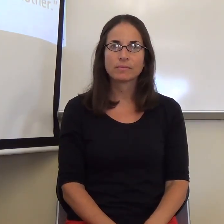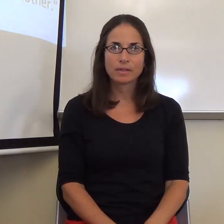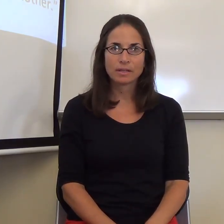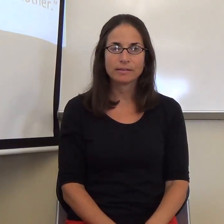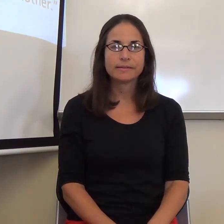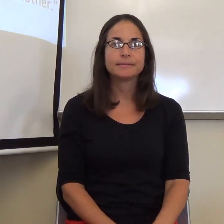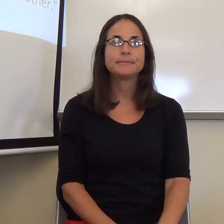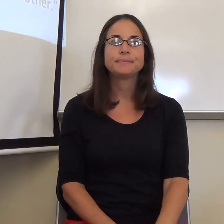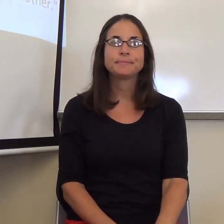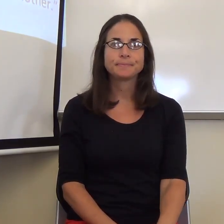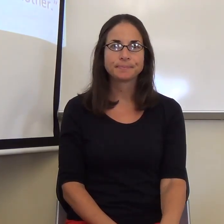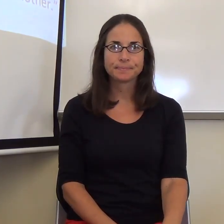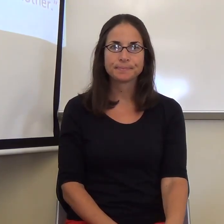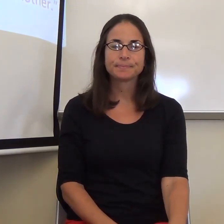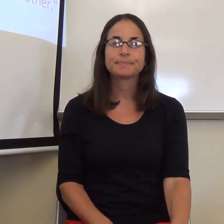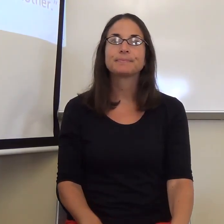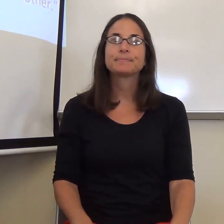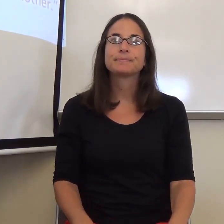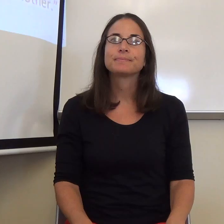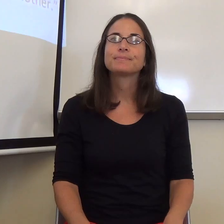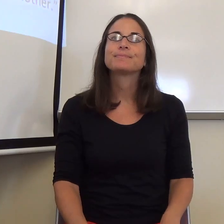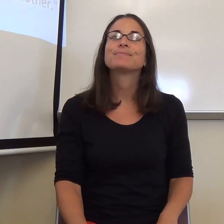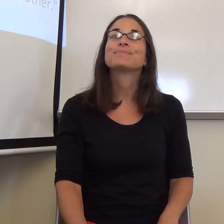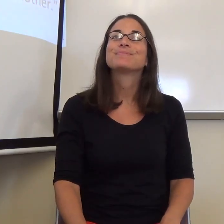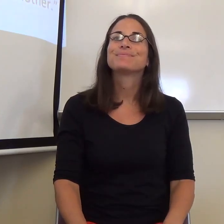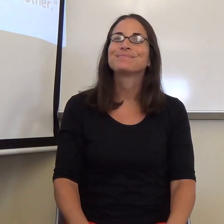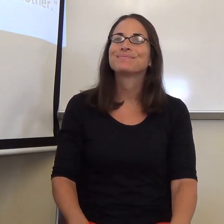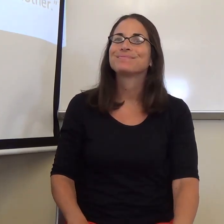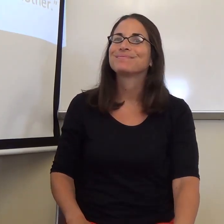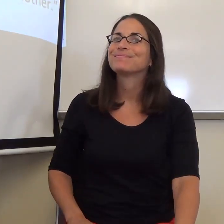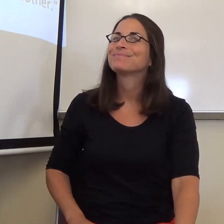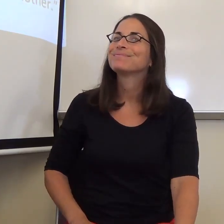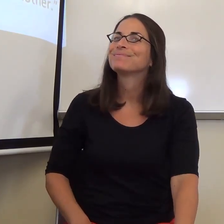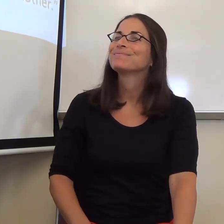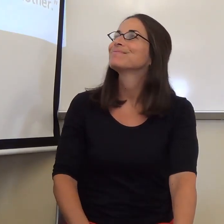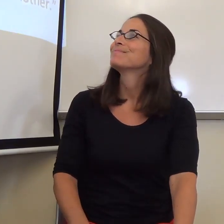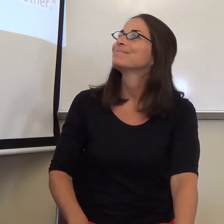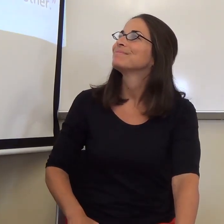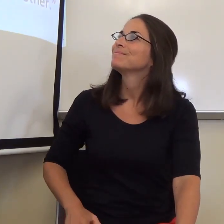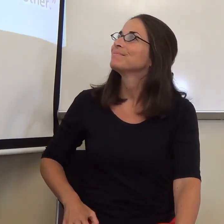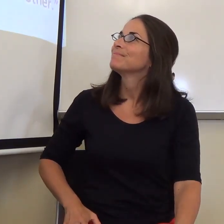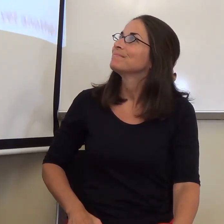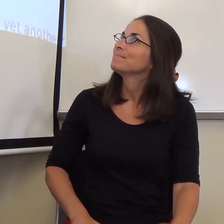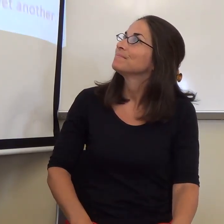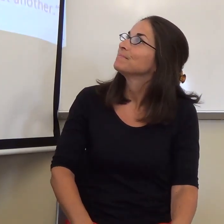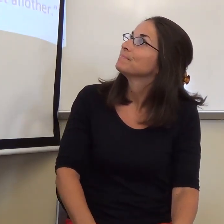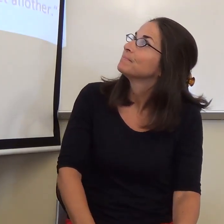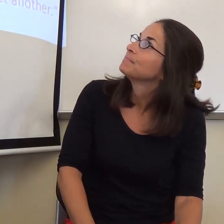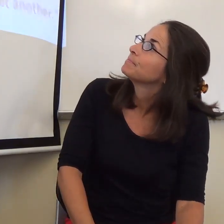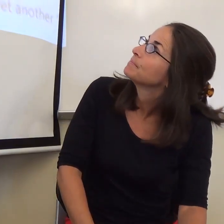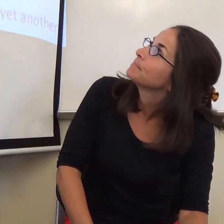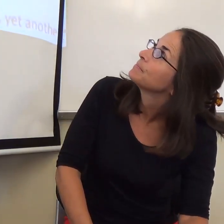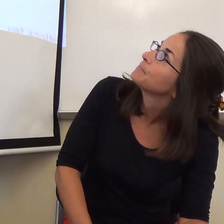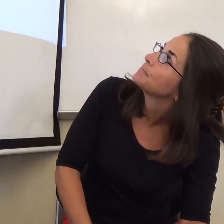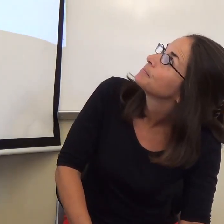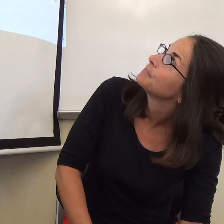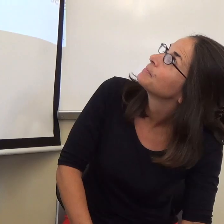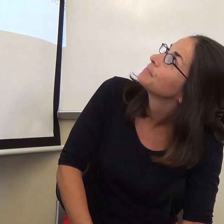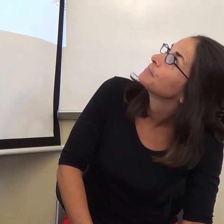thank you. Sometimes I don't, I can't talk and count at the same time. Okay, so this